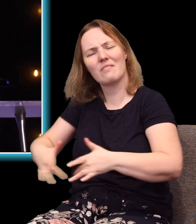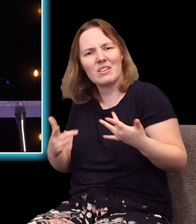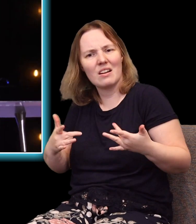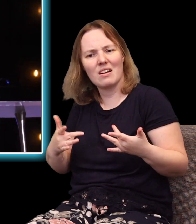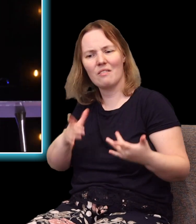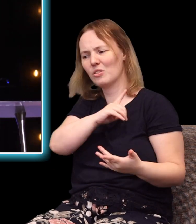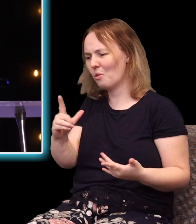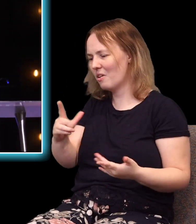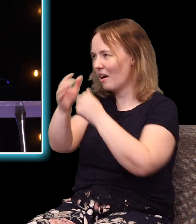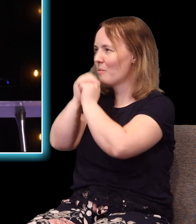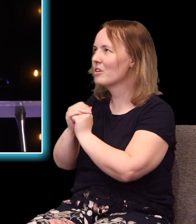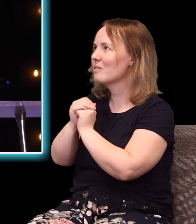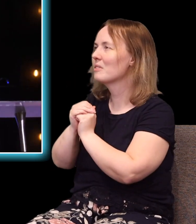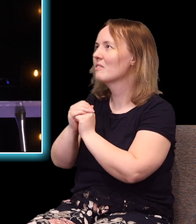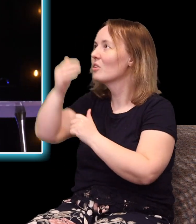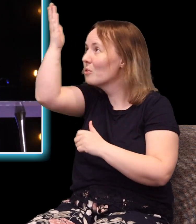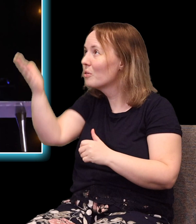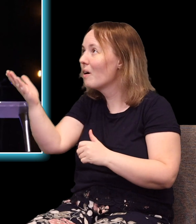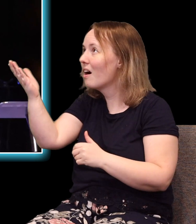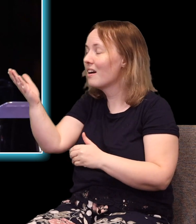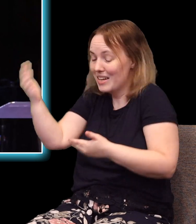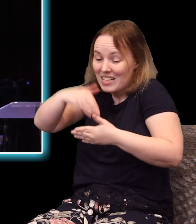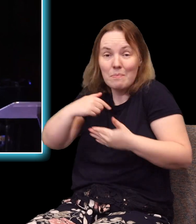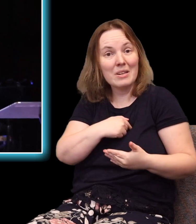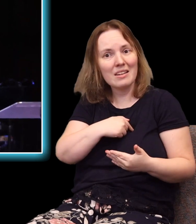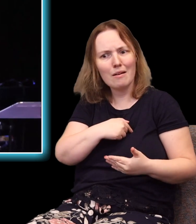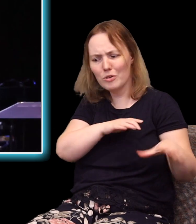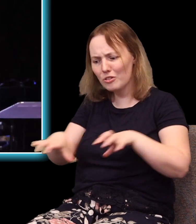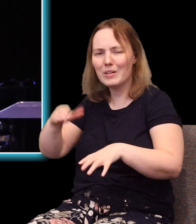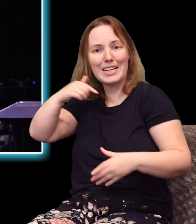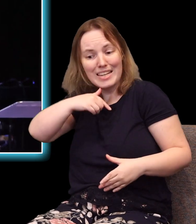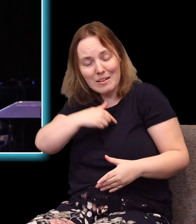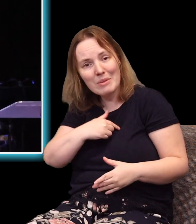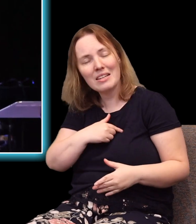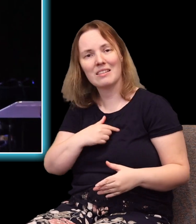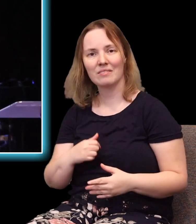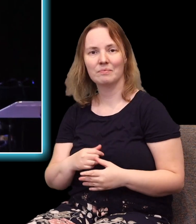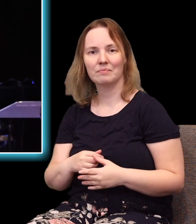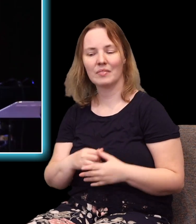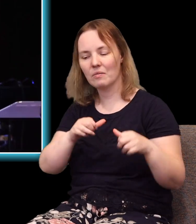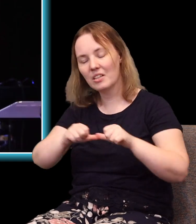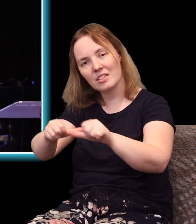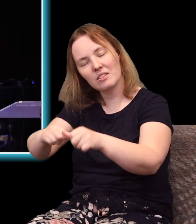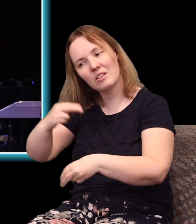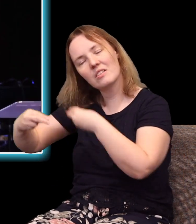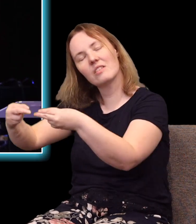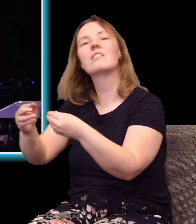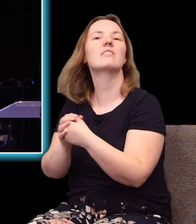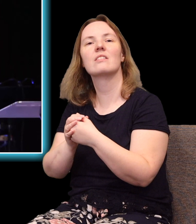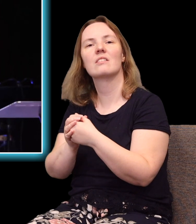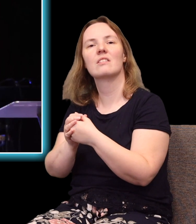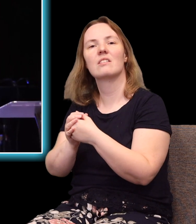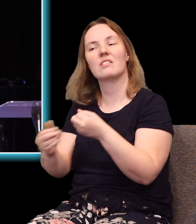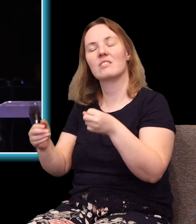present sense of, Lord, I worship you for the reality of who you are in me, what you're doing in me. We are continuing our series that